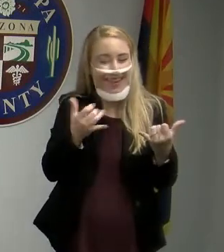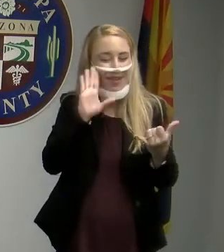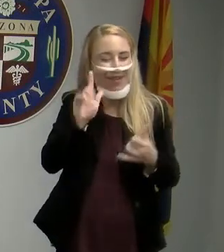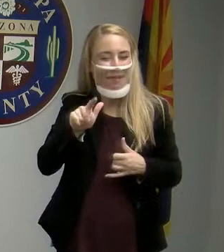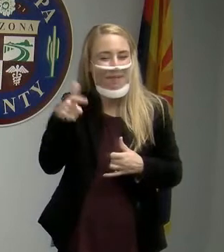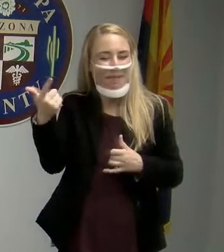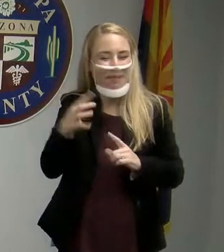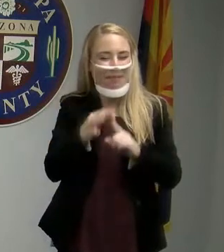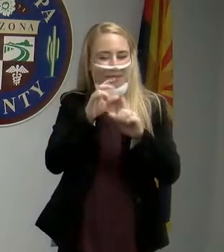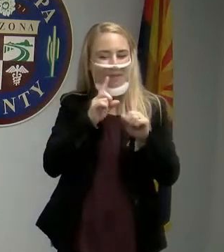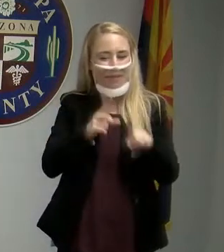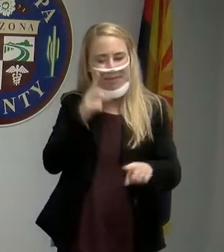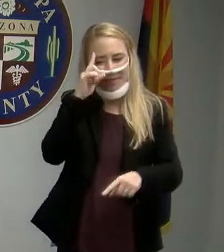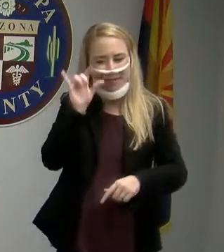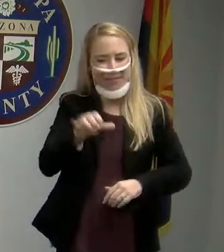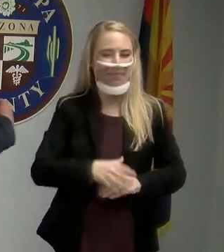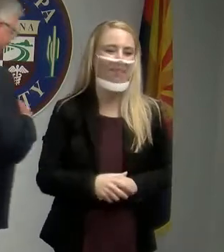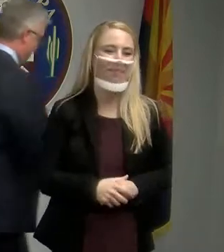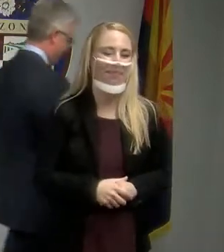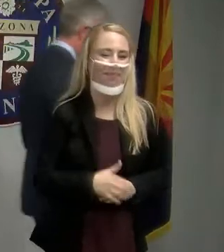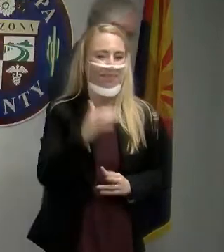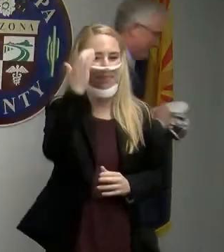that.